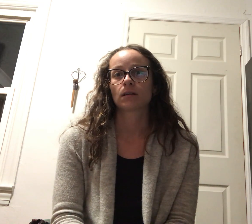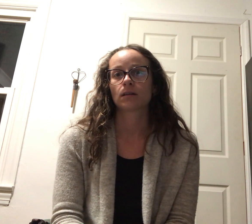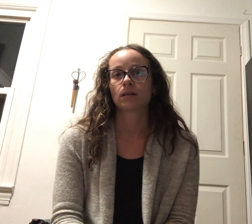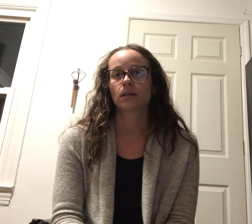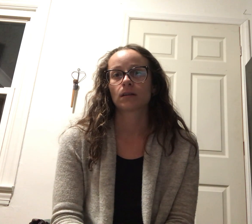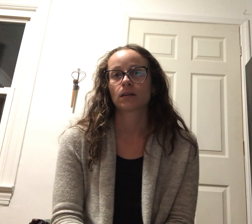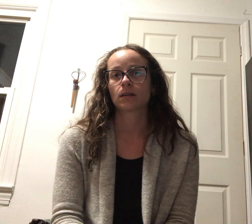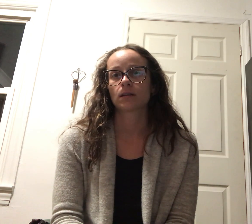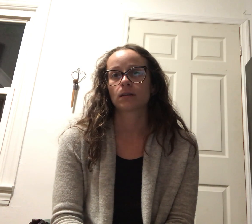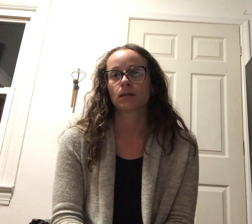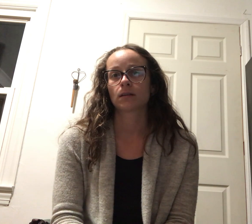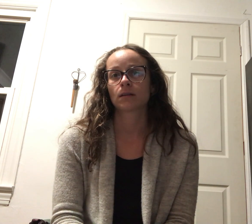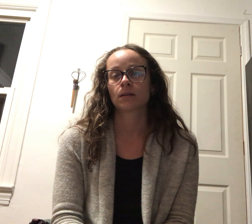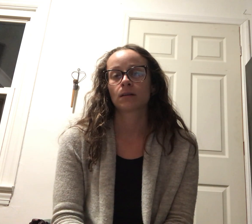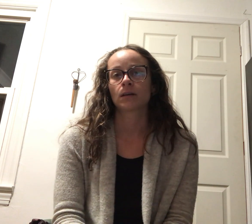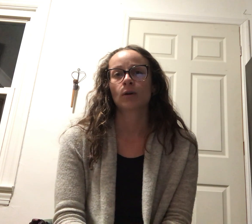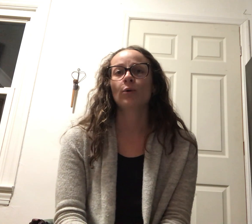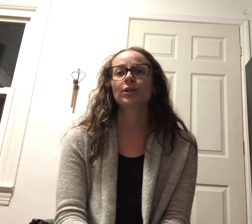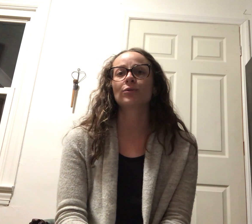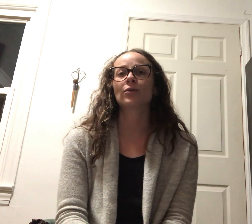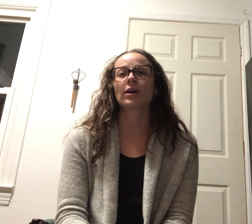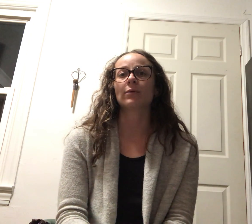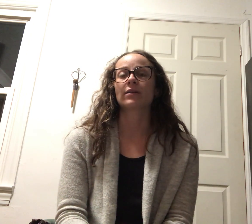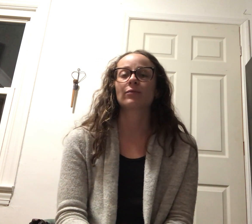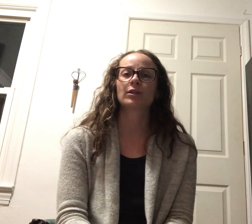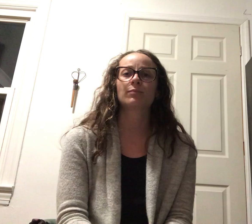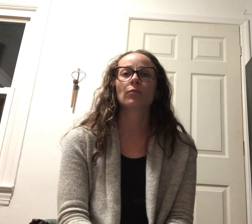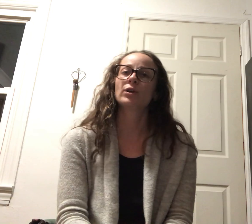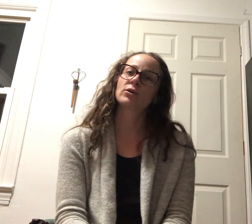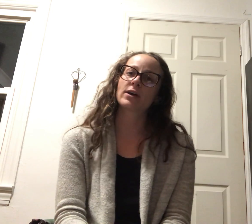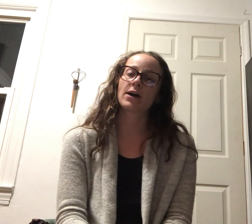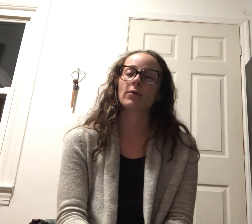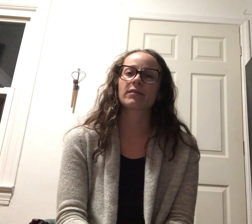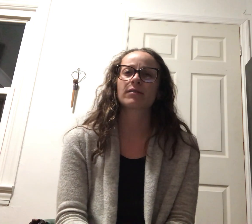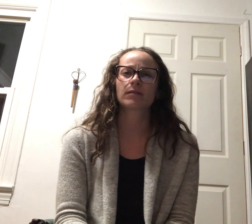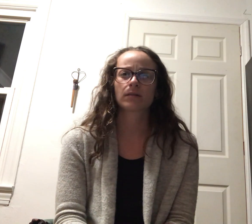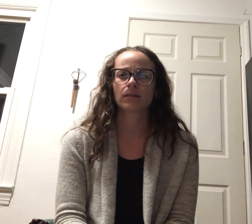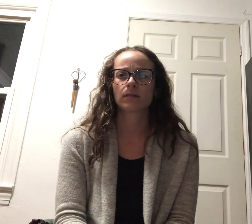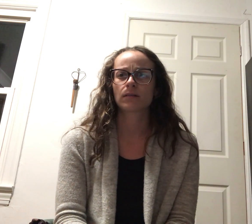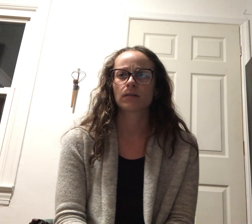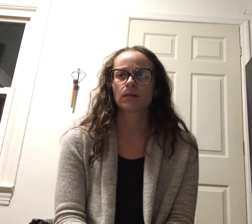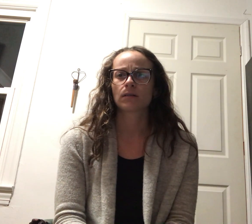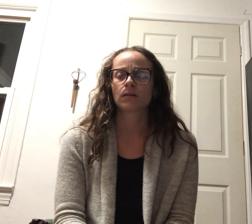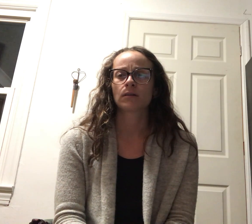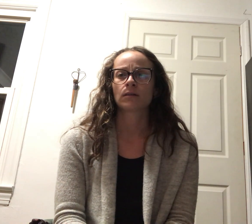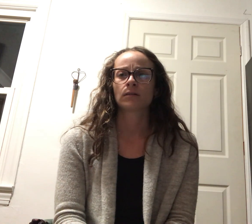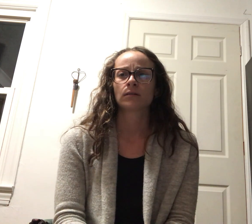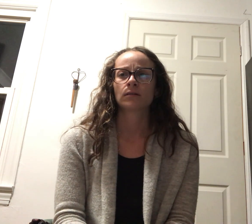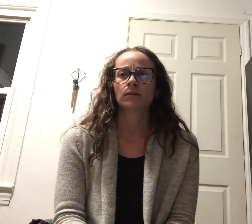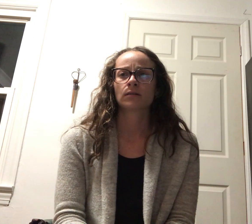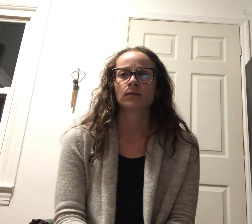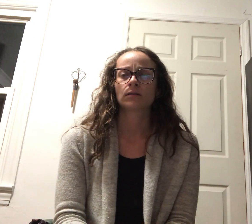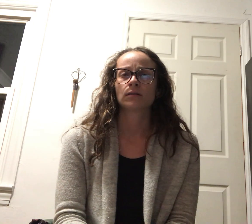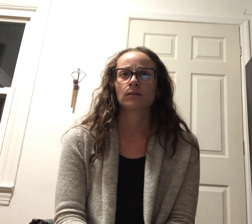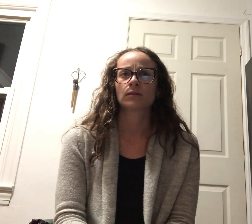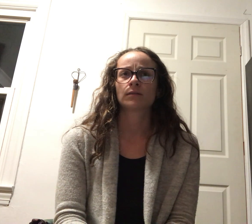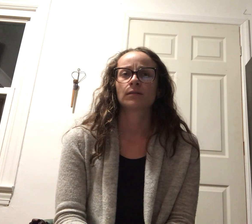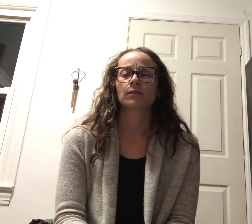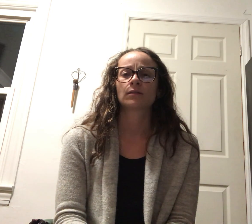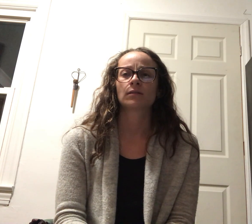Yeah. What do you cook it with? What do you cook kale with? So we've started a real heavy